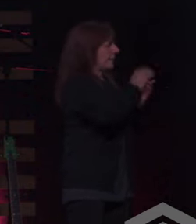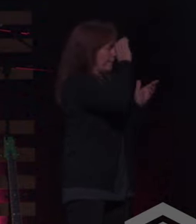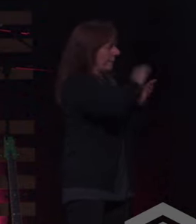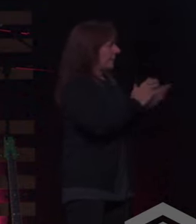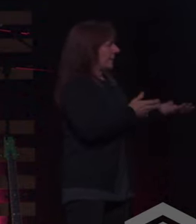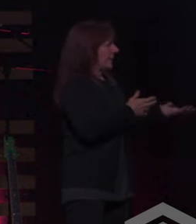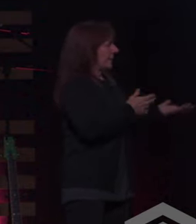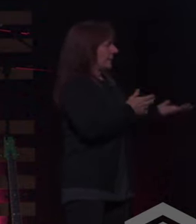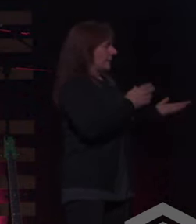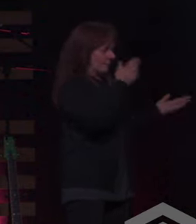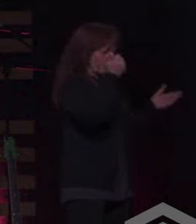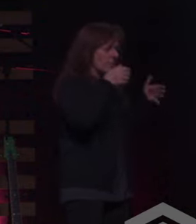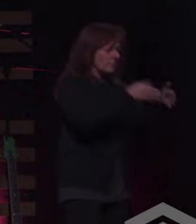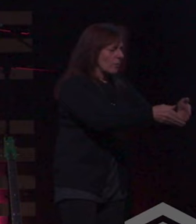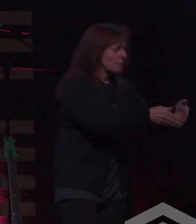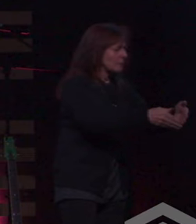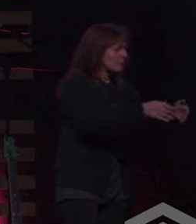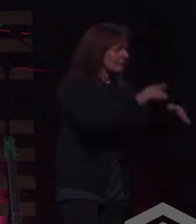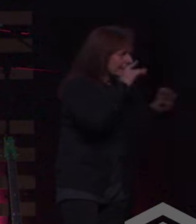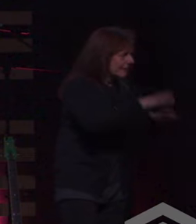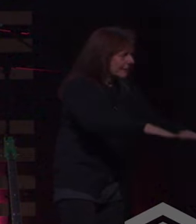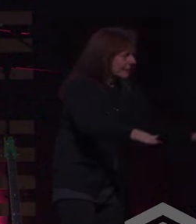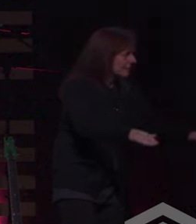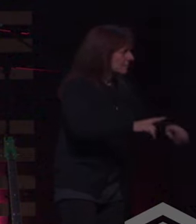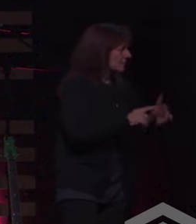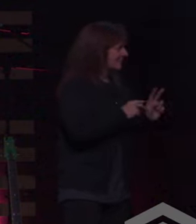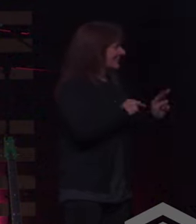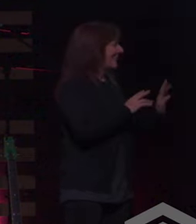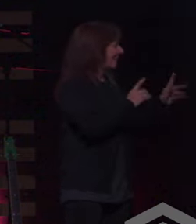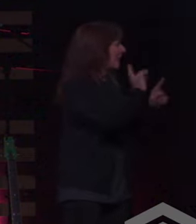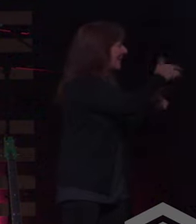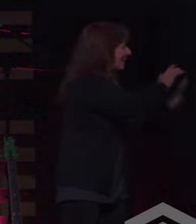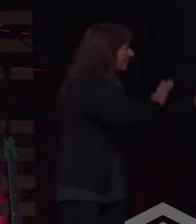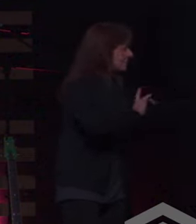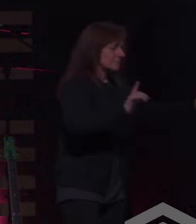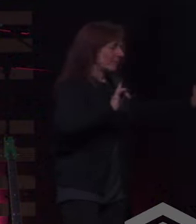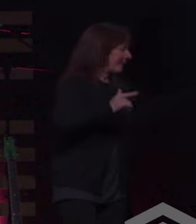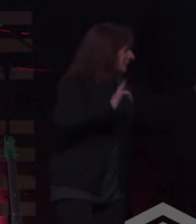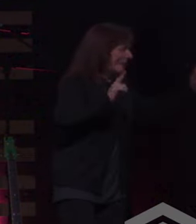attention is focused on the kids. And no attention is focused on the marriage at all.